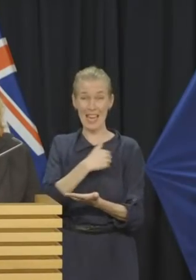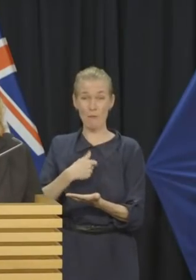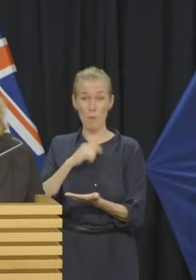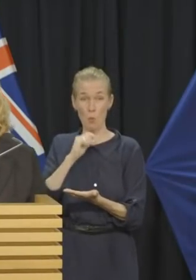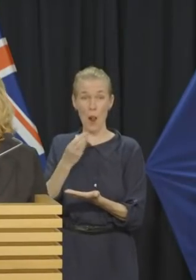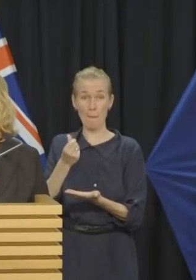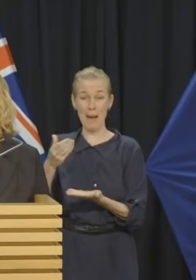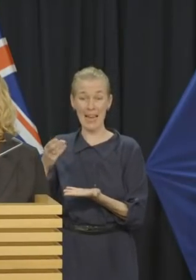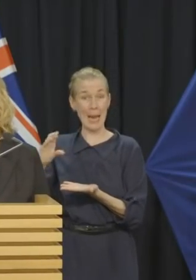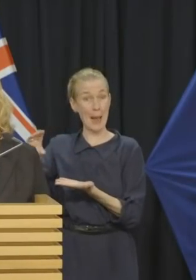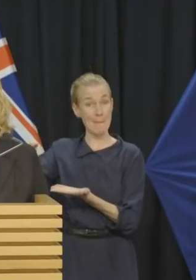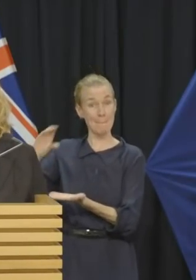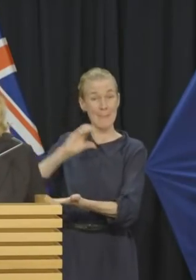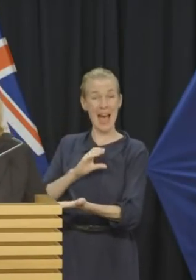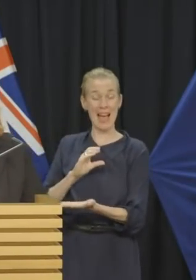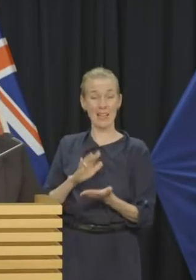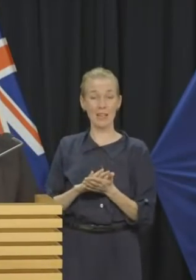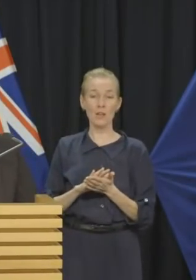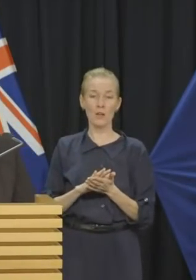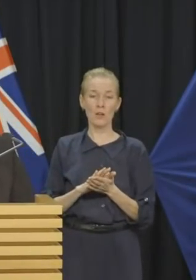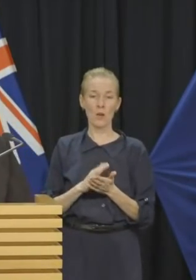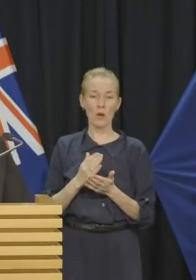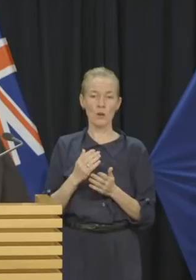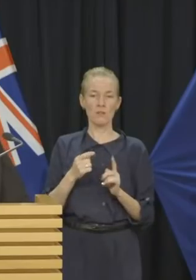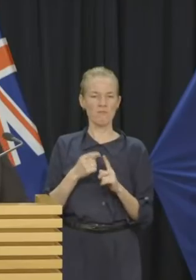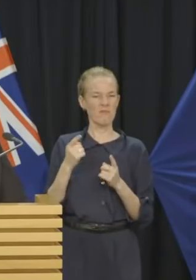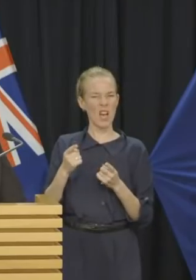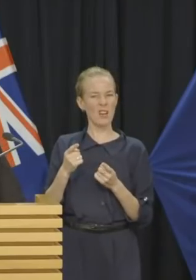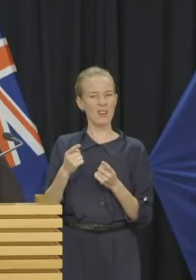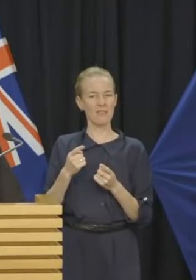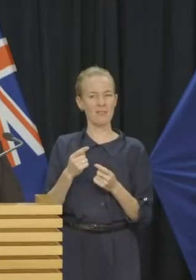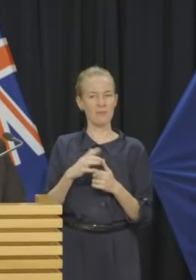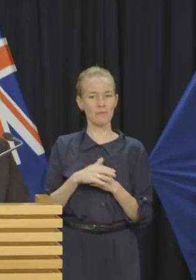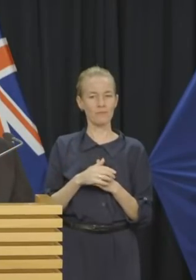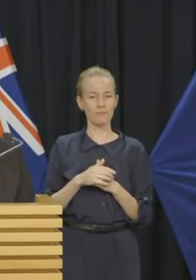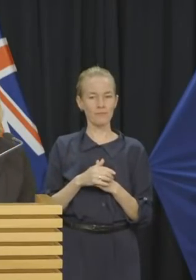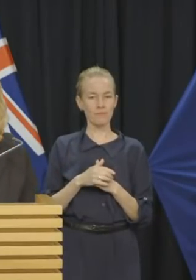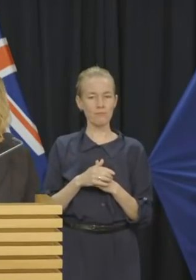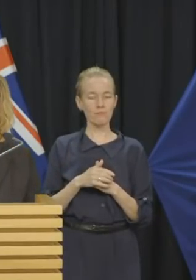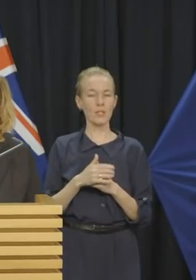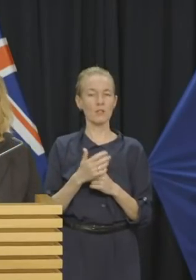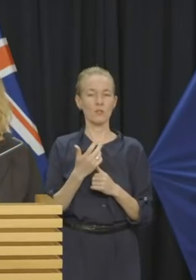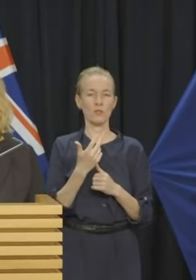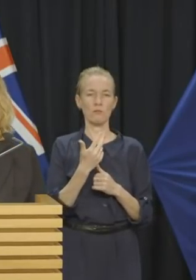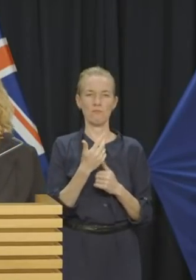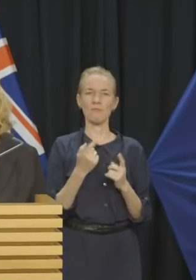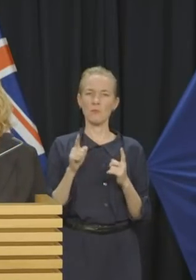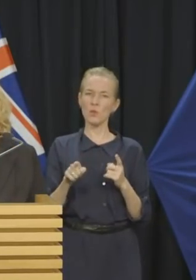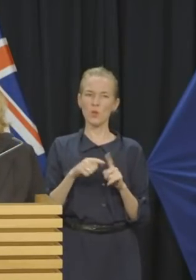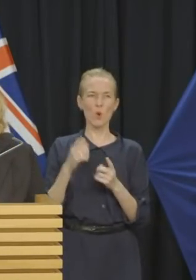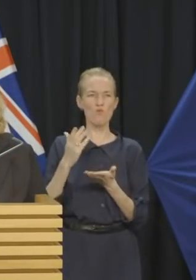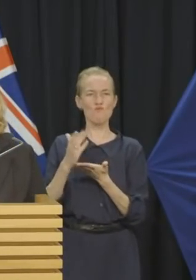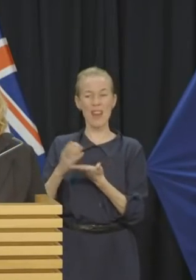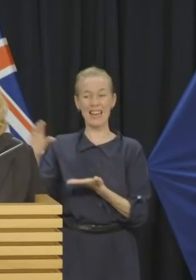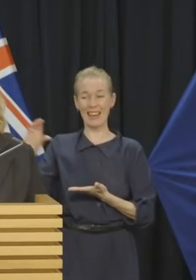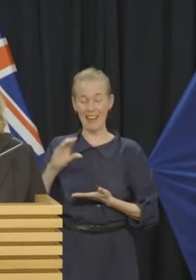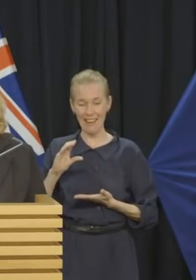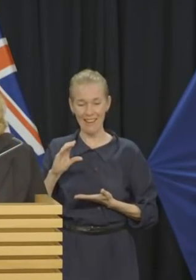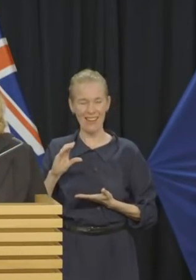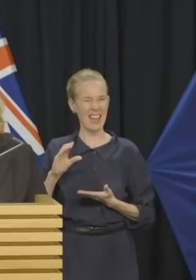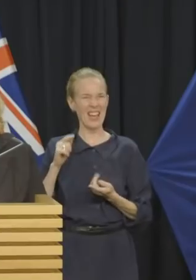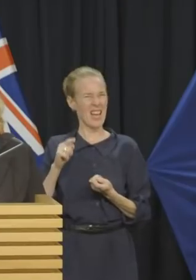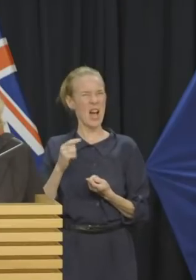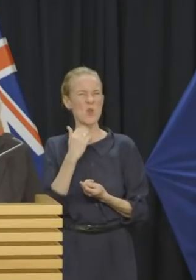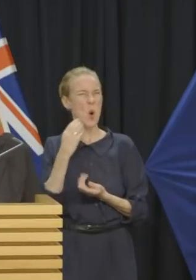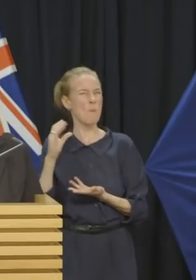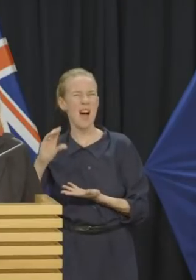around $125.8 million, and the regime to do the collection would be at the midpoint around $32.9 million. So